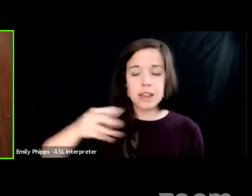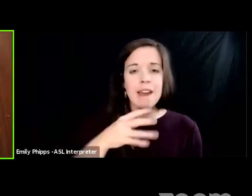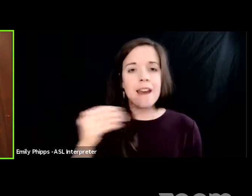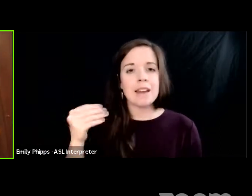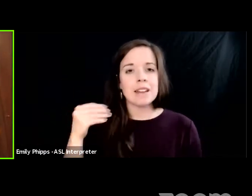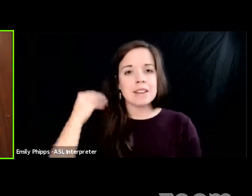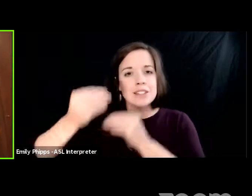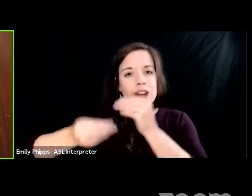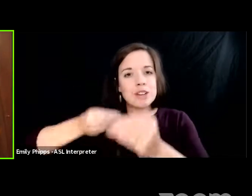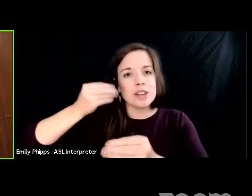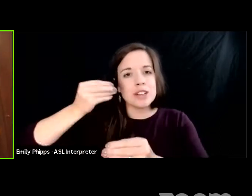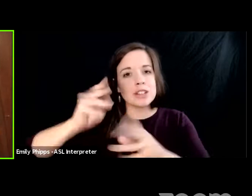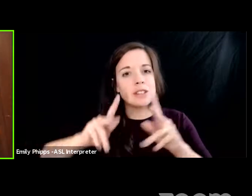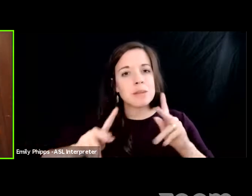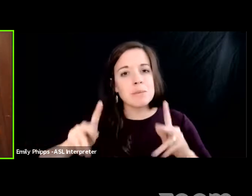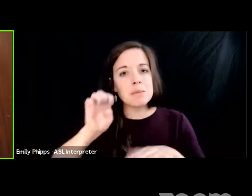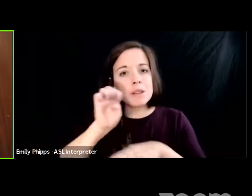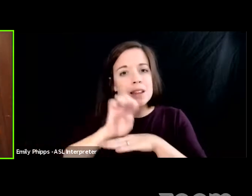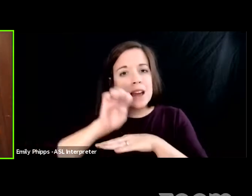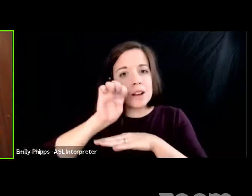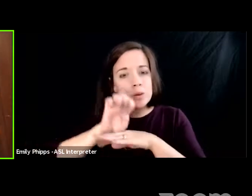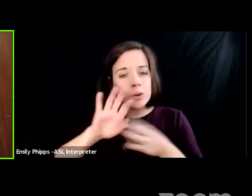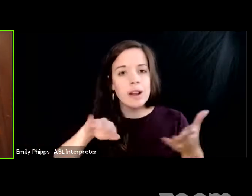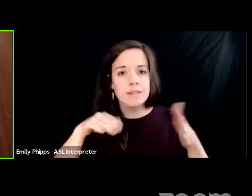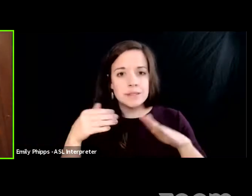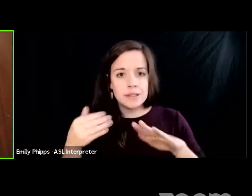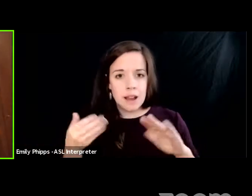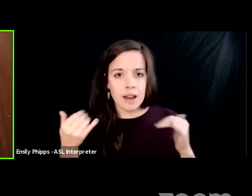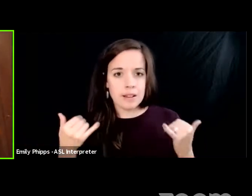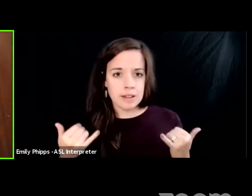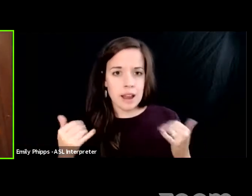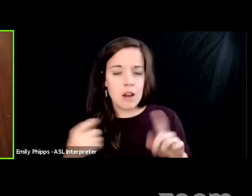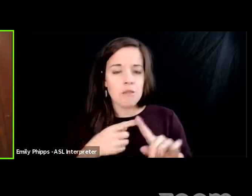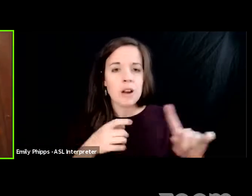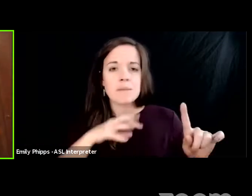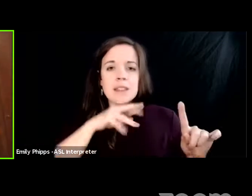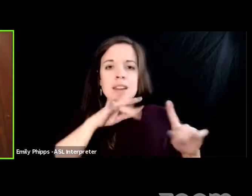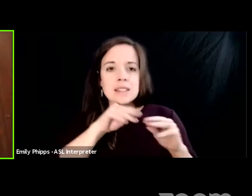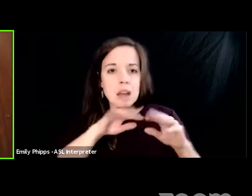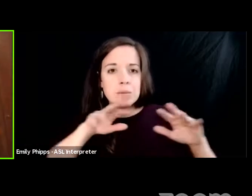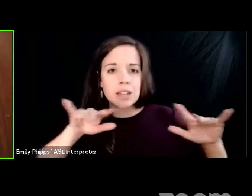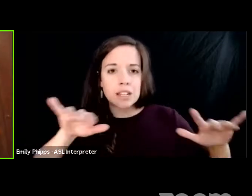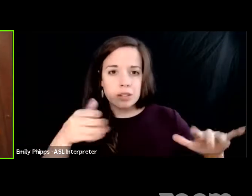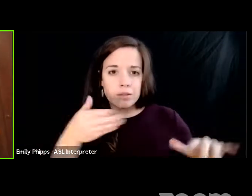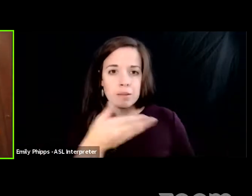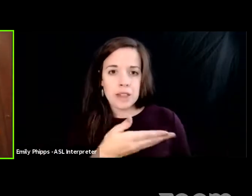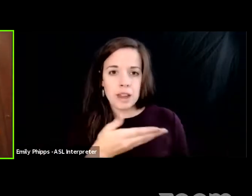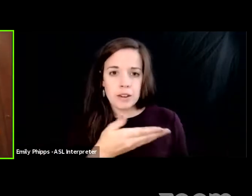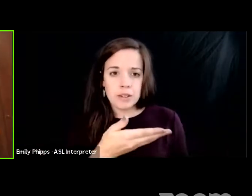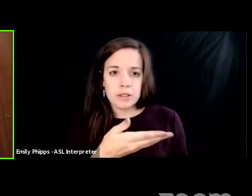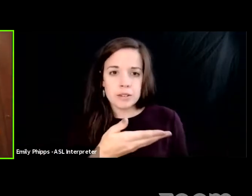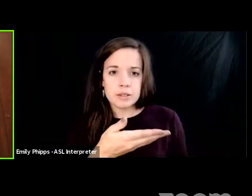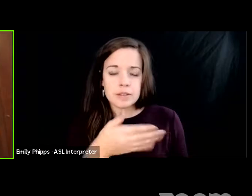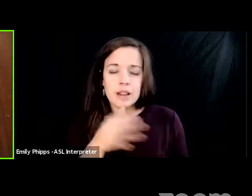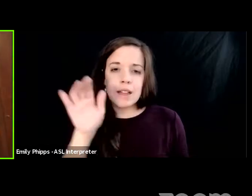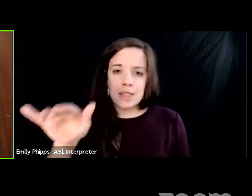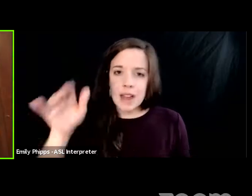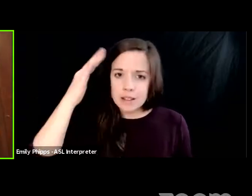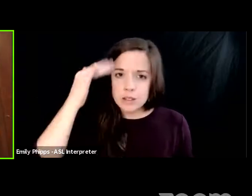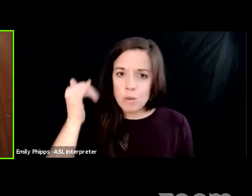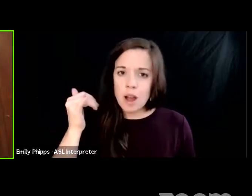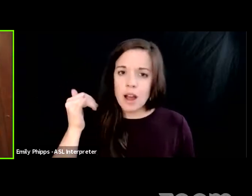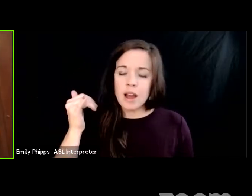of people in ecuador have now died from the contamination that was there and that's why when